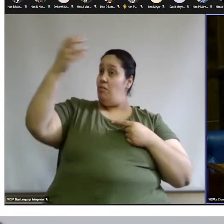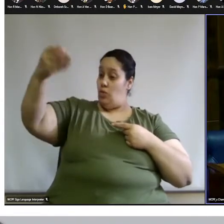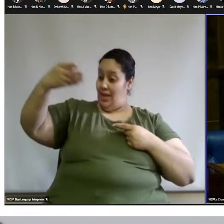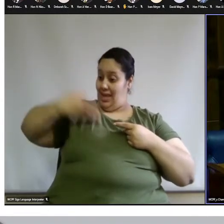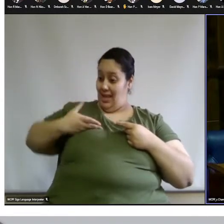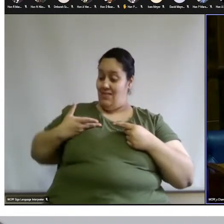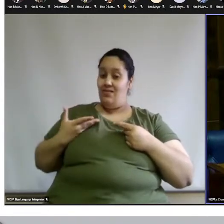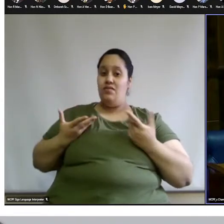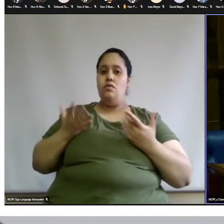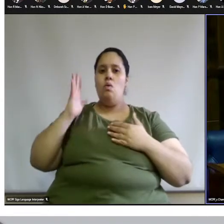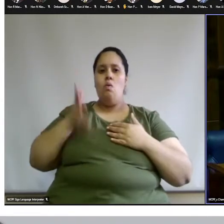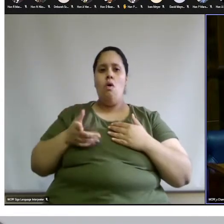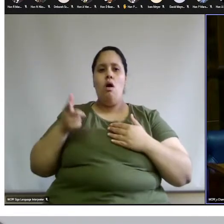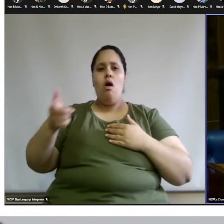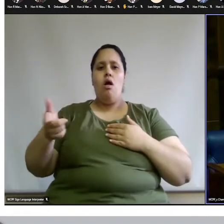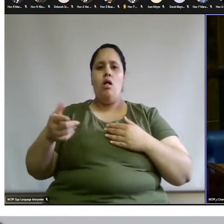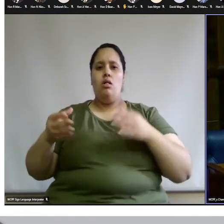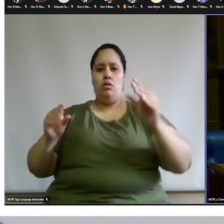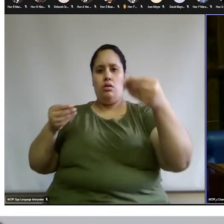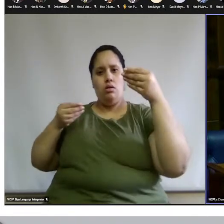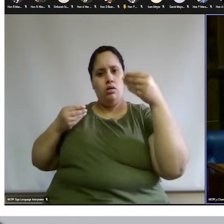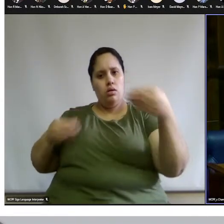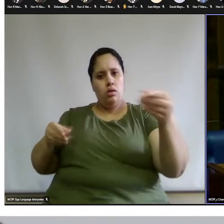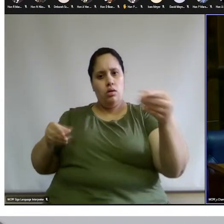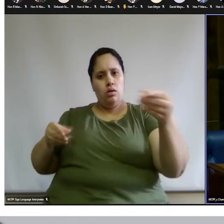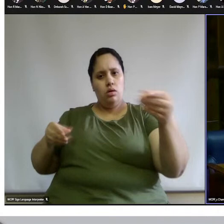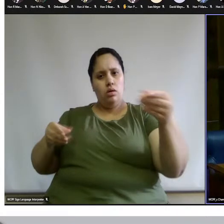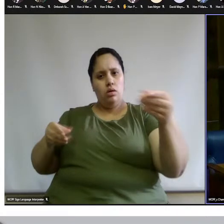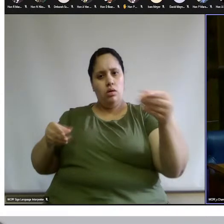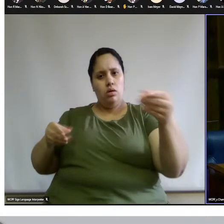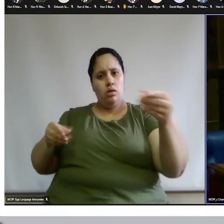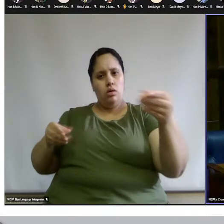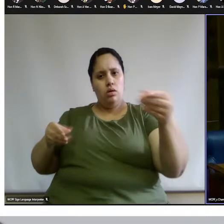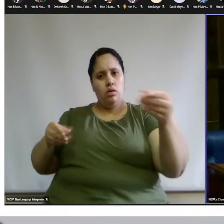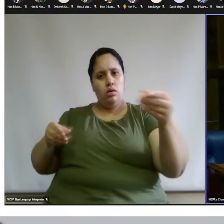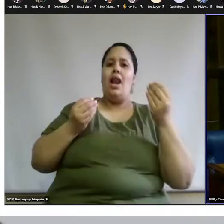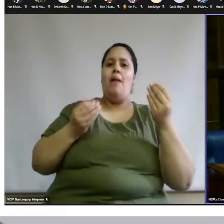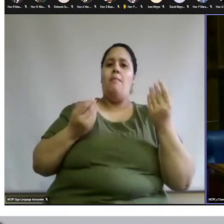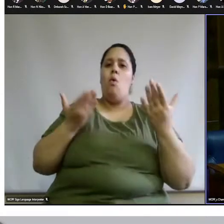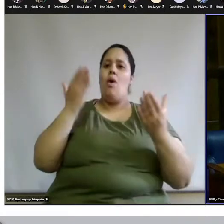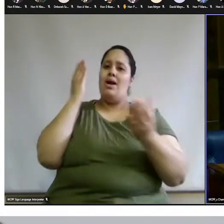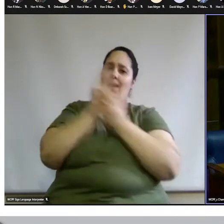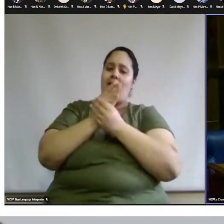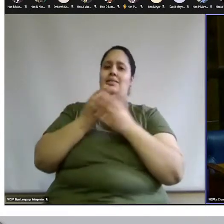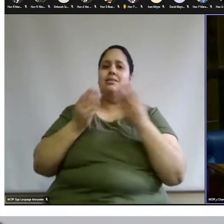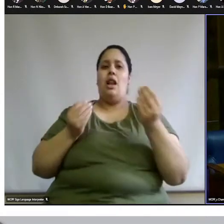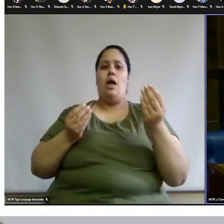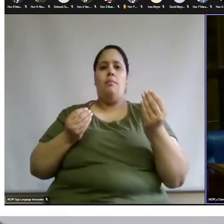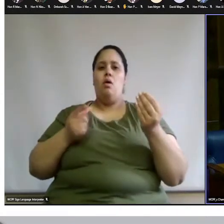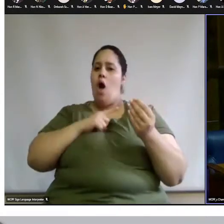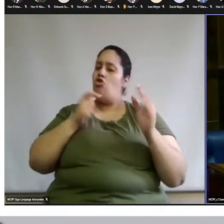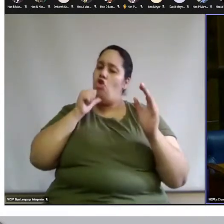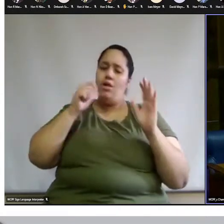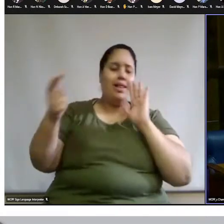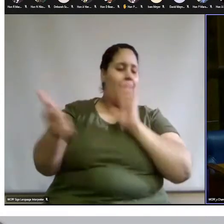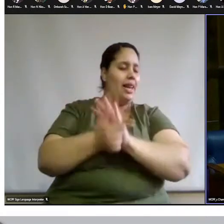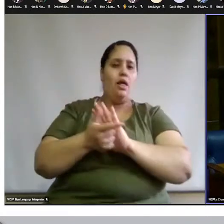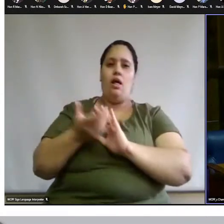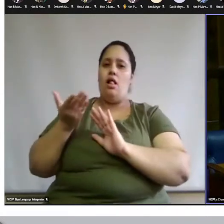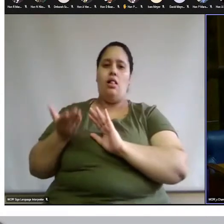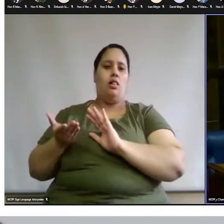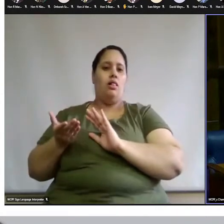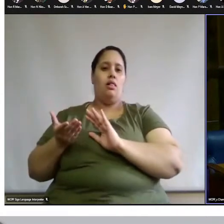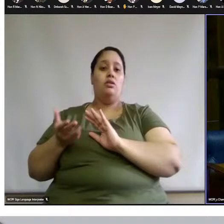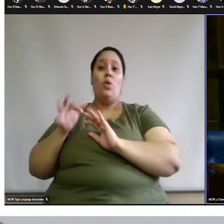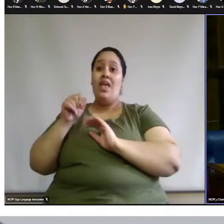be a docket number or a charge number, because it is illegal. And if you have got, and especially as a